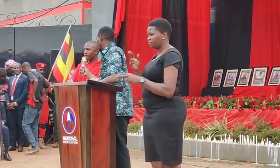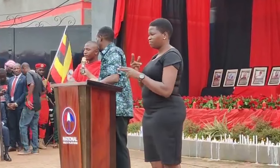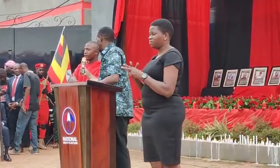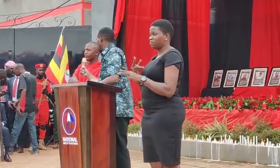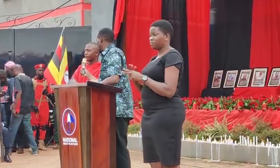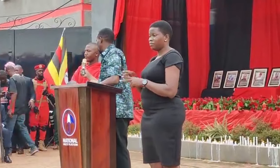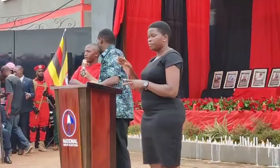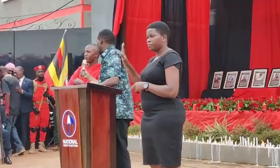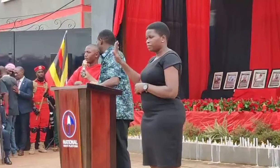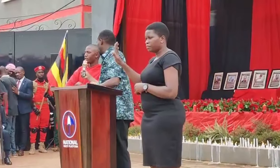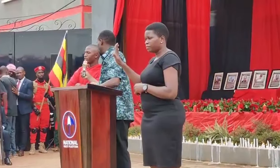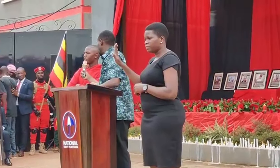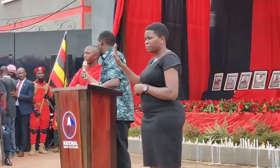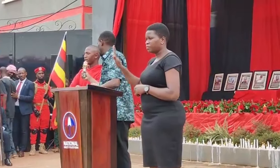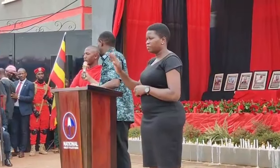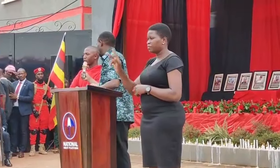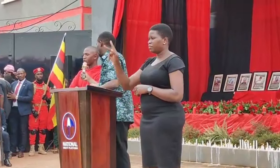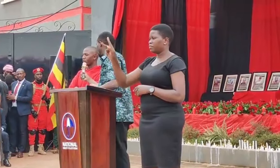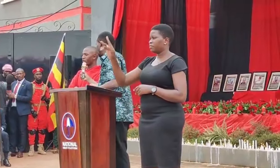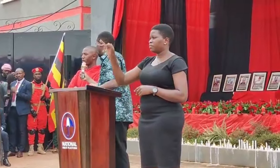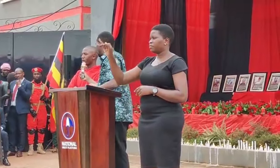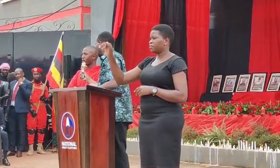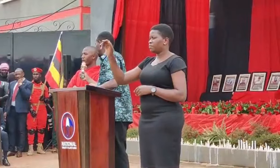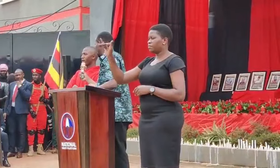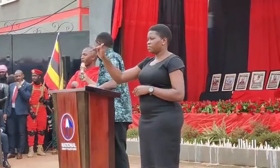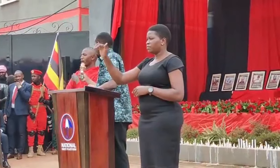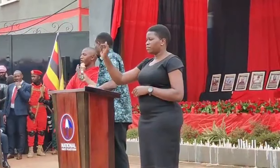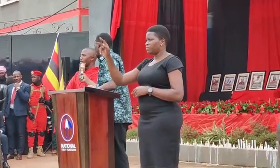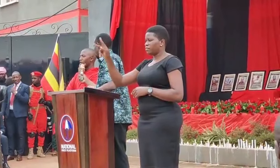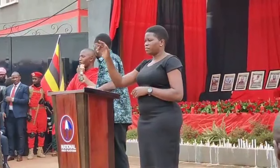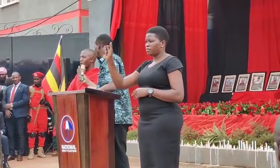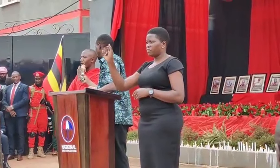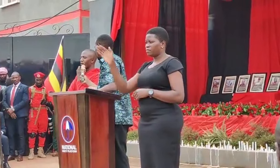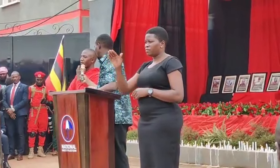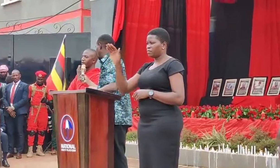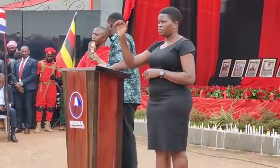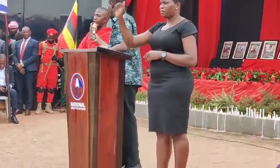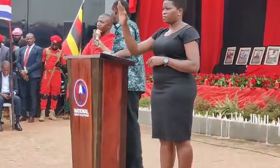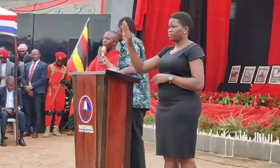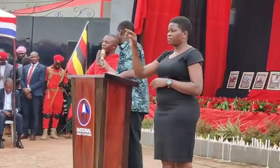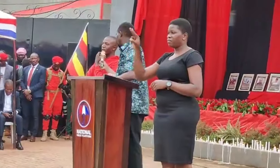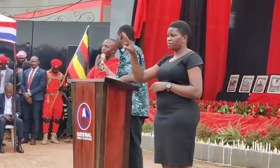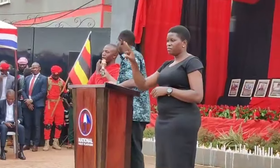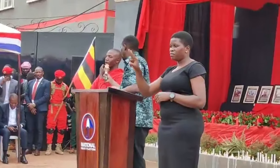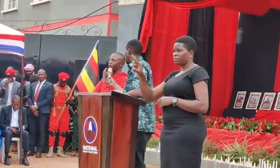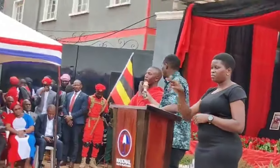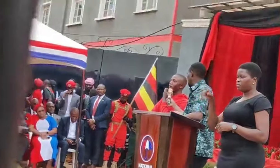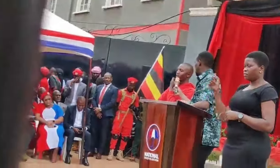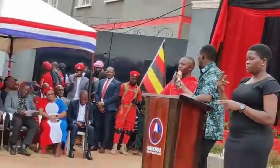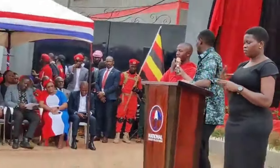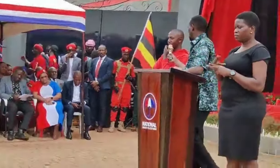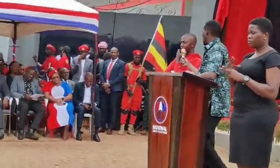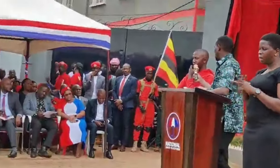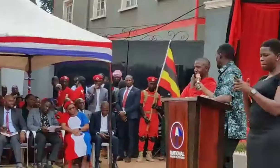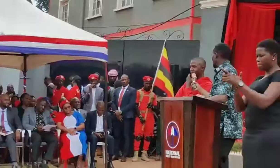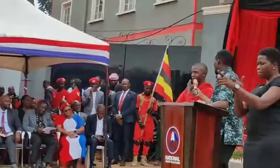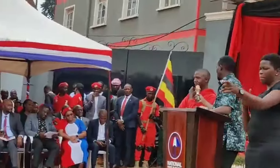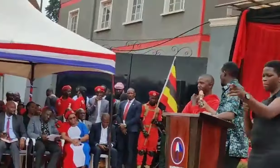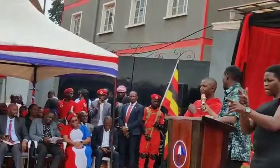amanya ekibakiya amu awonawo eddala banyongerako kamba